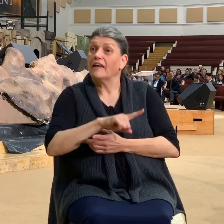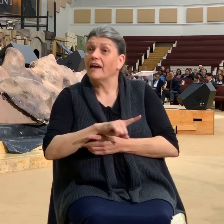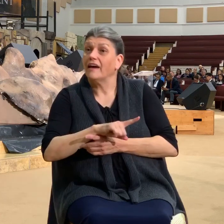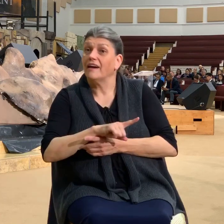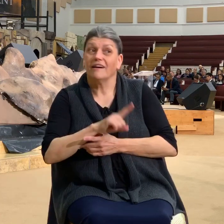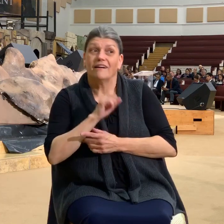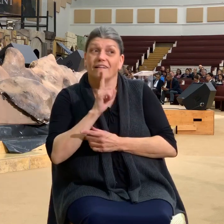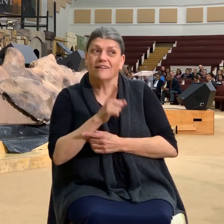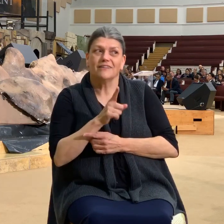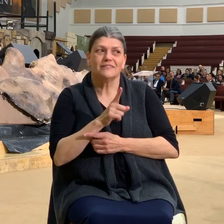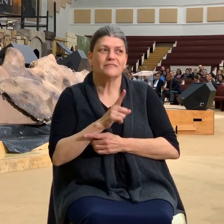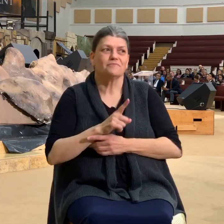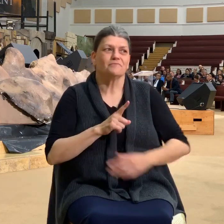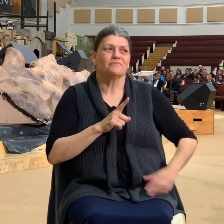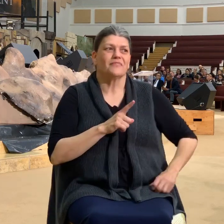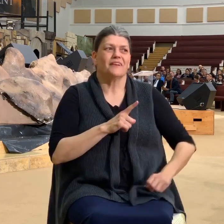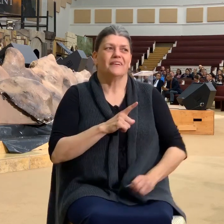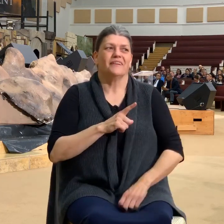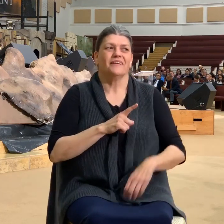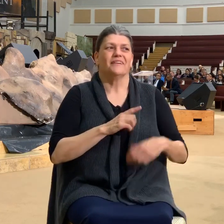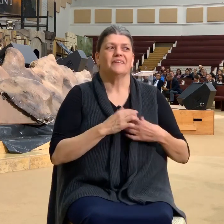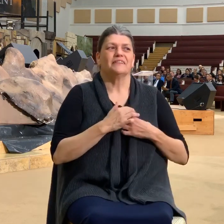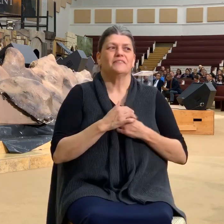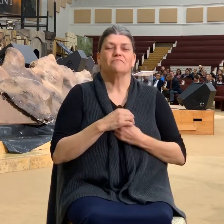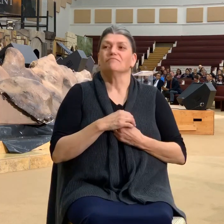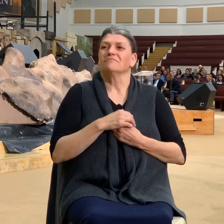living cursed.